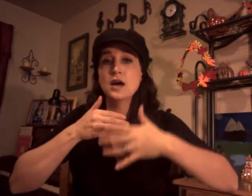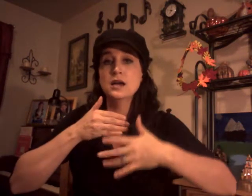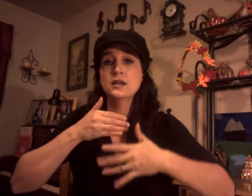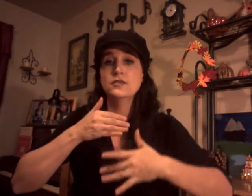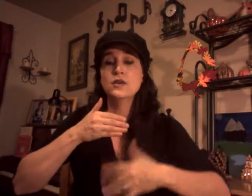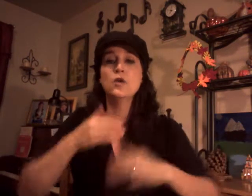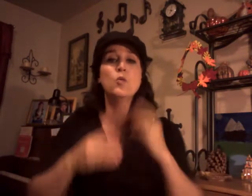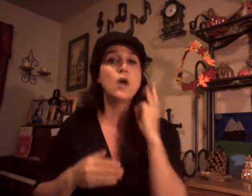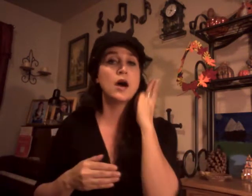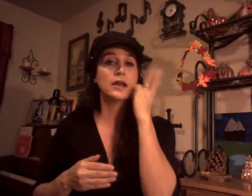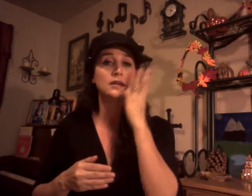blood, the wine.